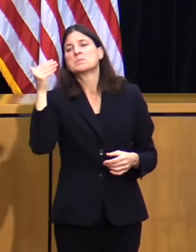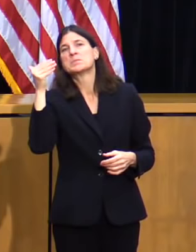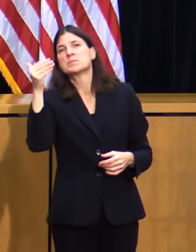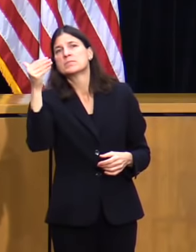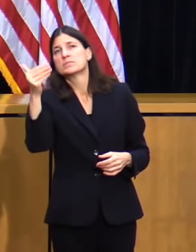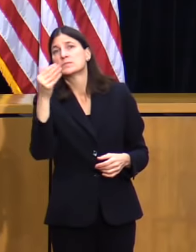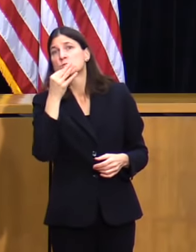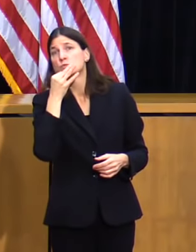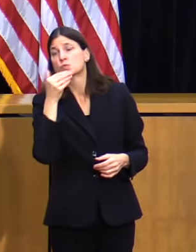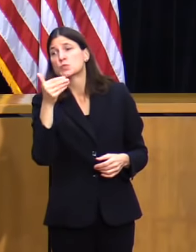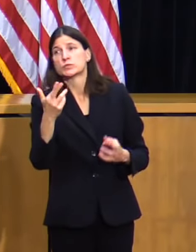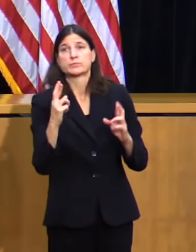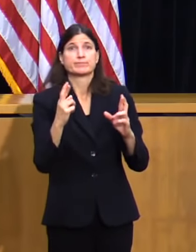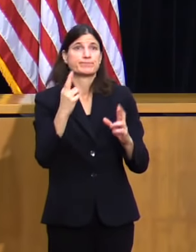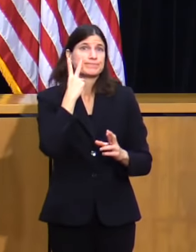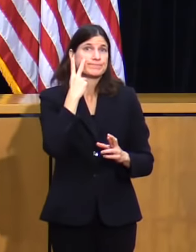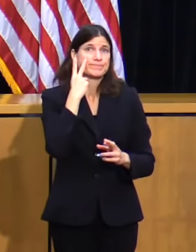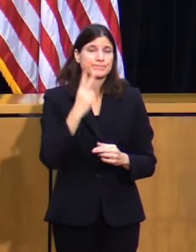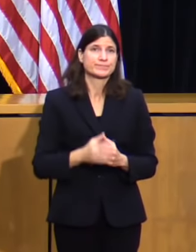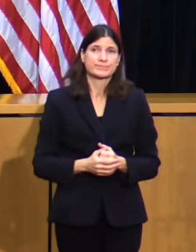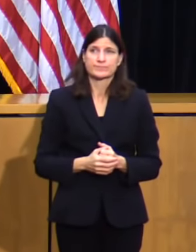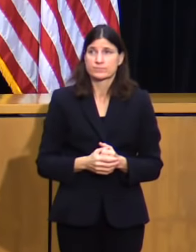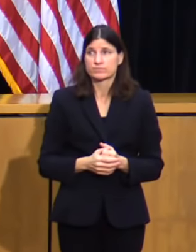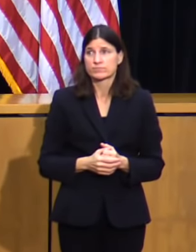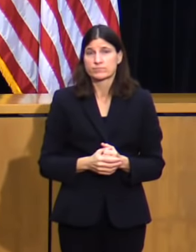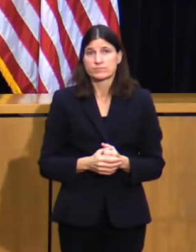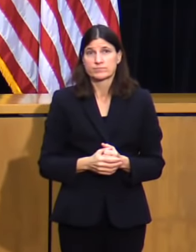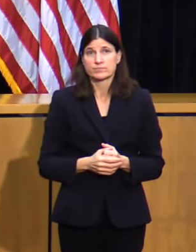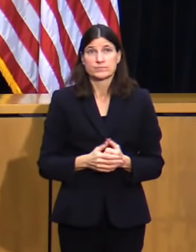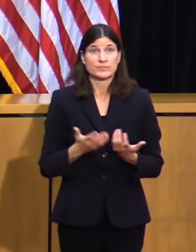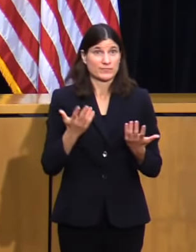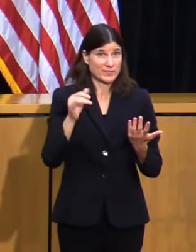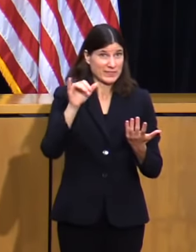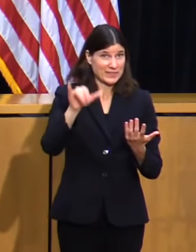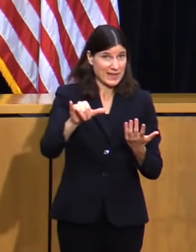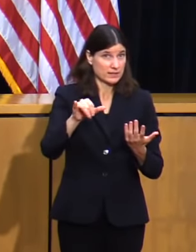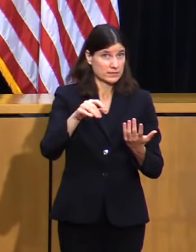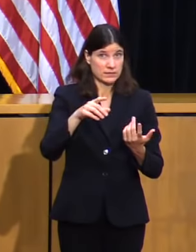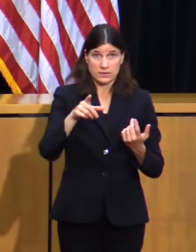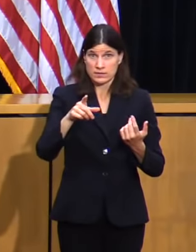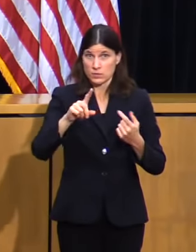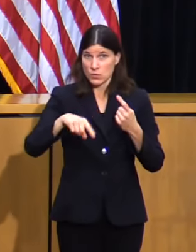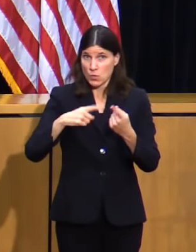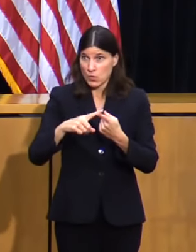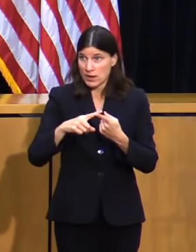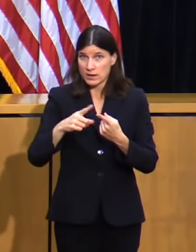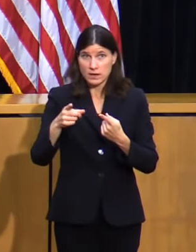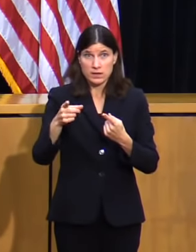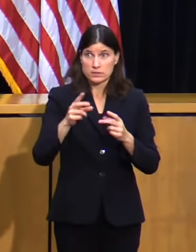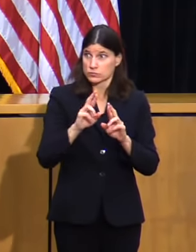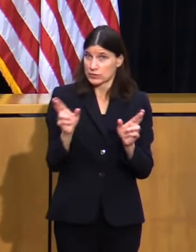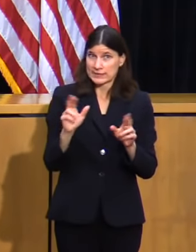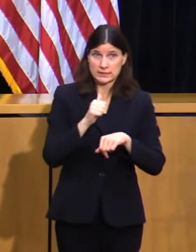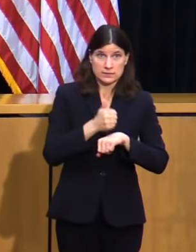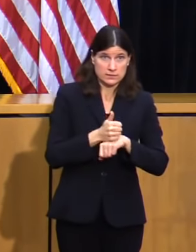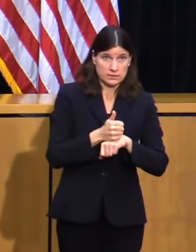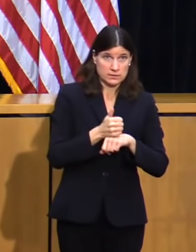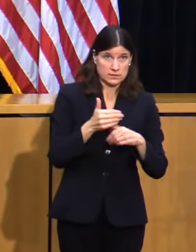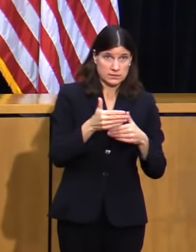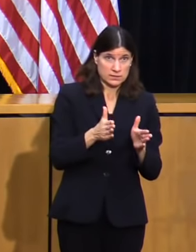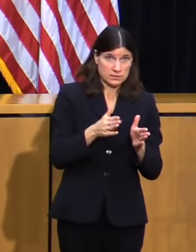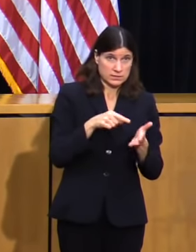distribution. And that will be, I think, as the person you were talking to suggested, a real game changer with respect to